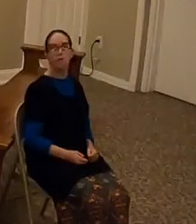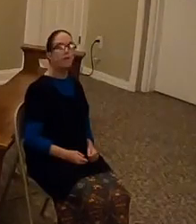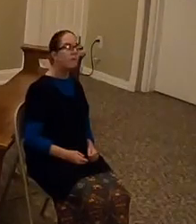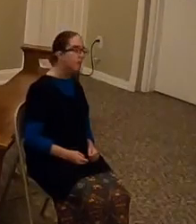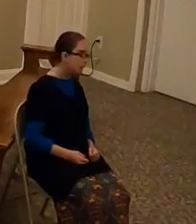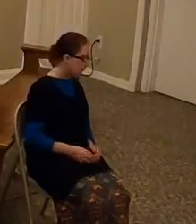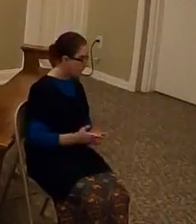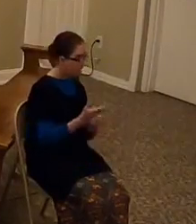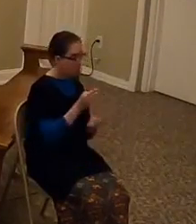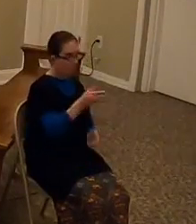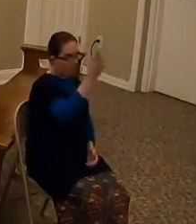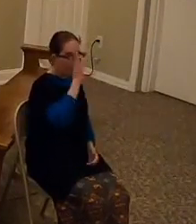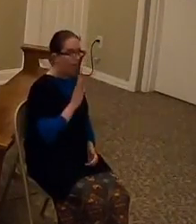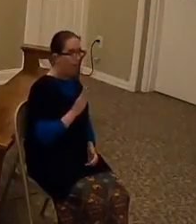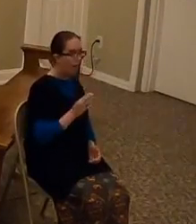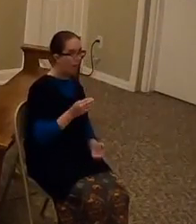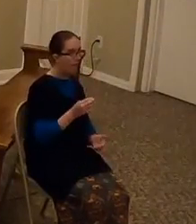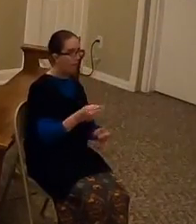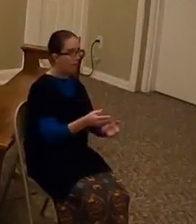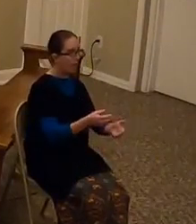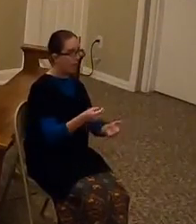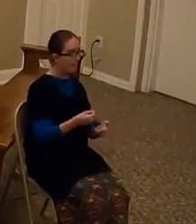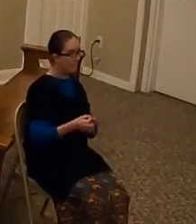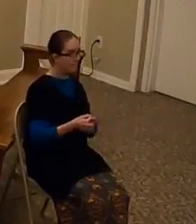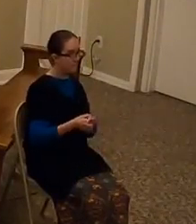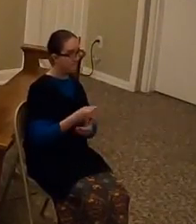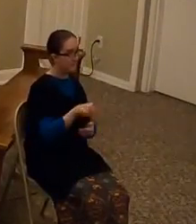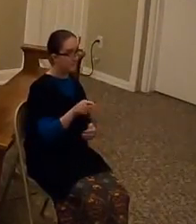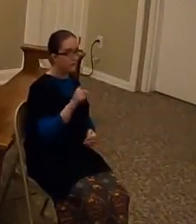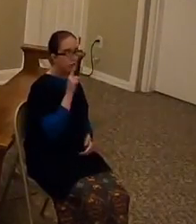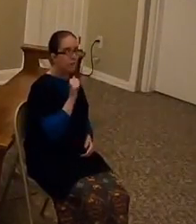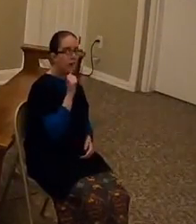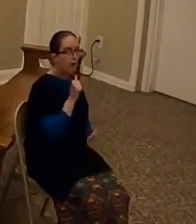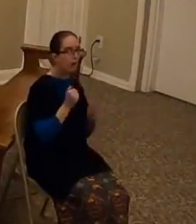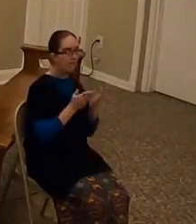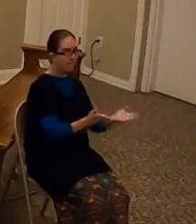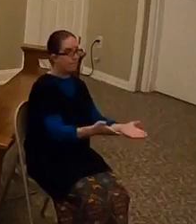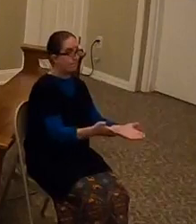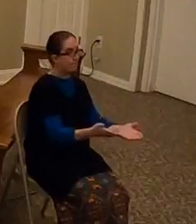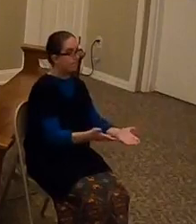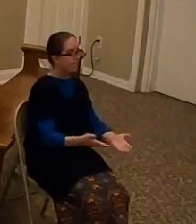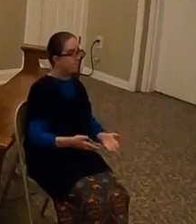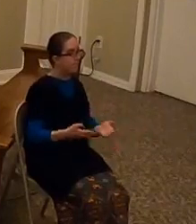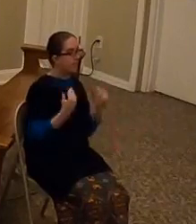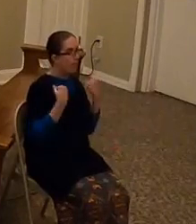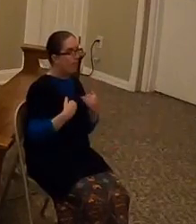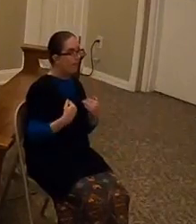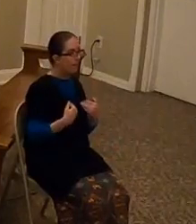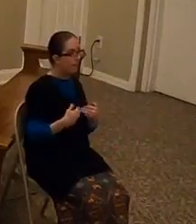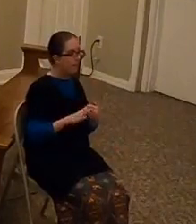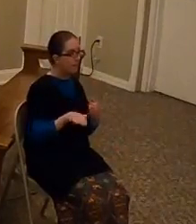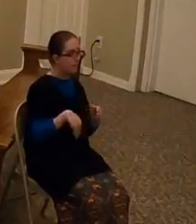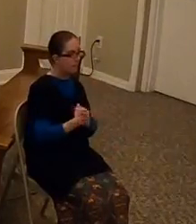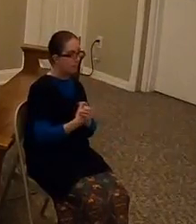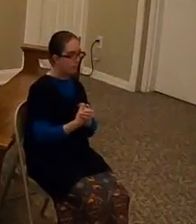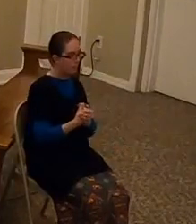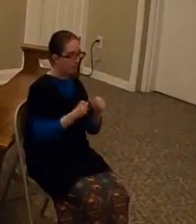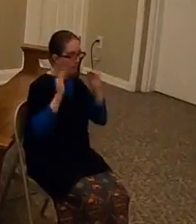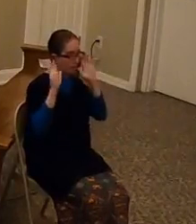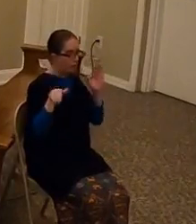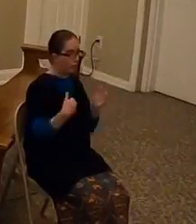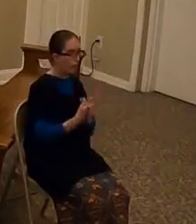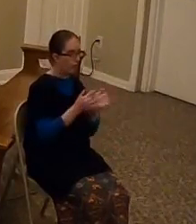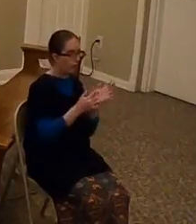Hallelujah. That's why the Word of God tells me to buy the truth and sell it not. Amen. You've got to sell out to Jesus.